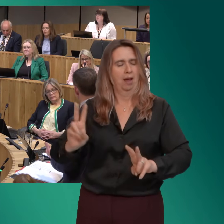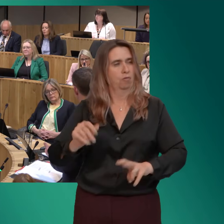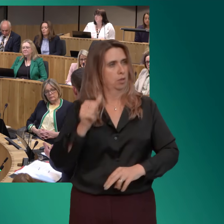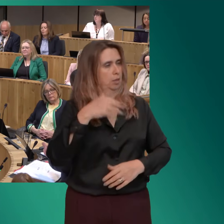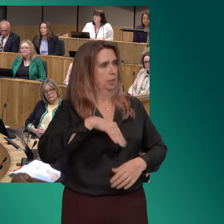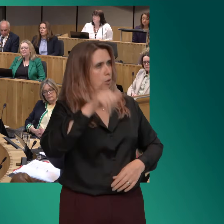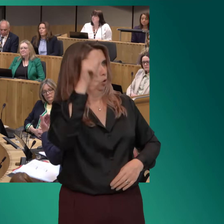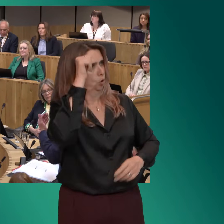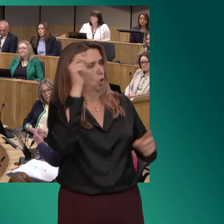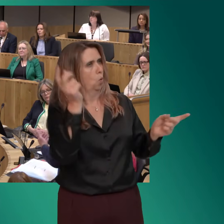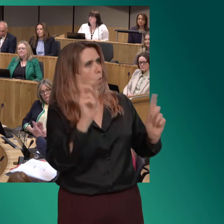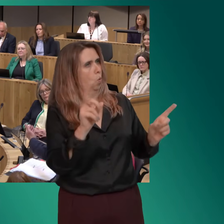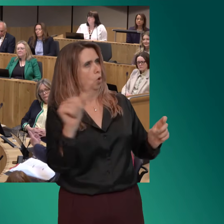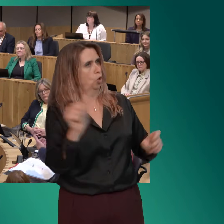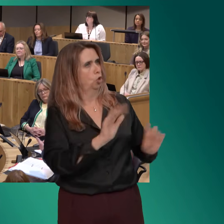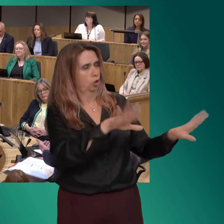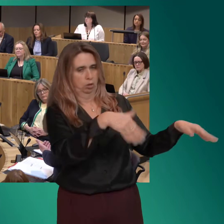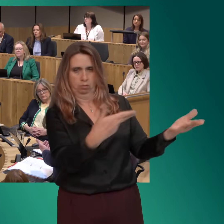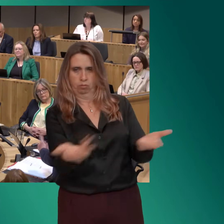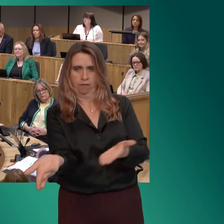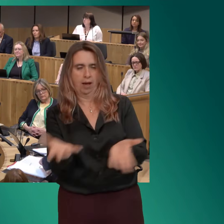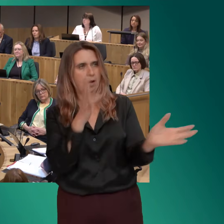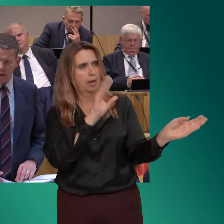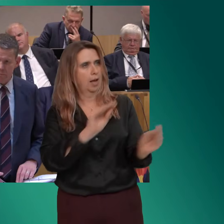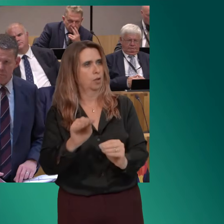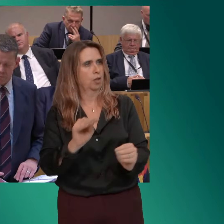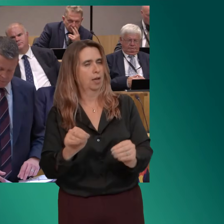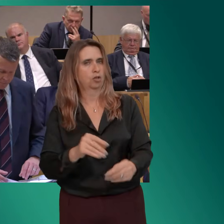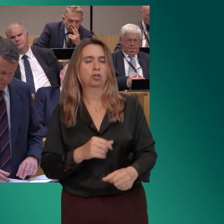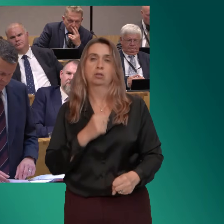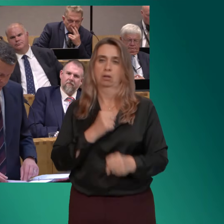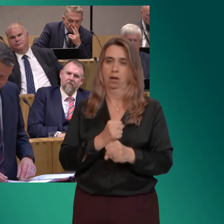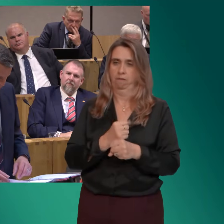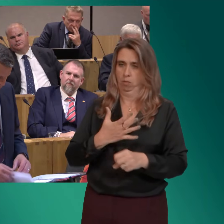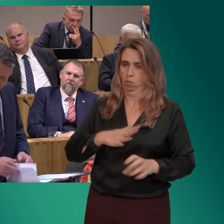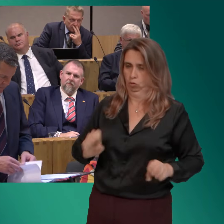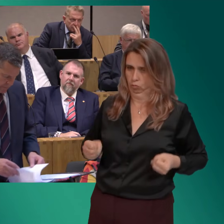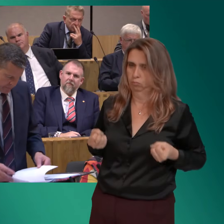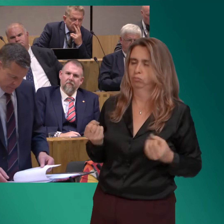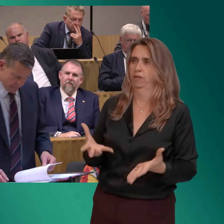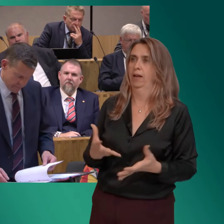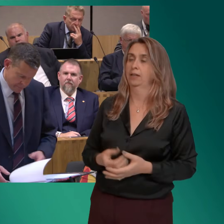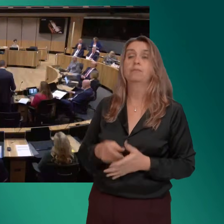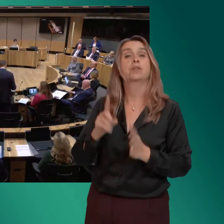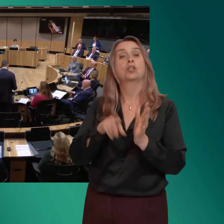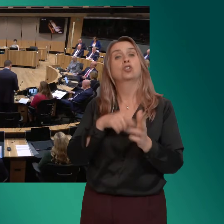the education system, and that government is in a sustainable position to deliver that.